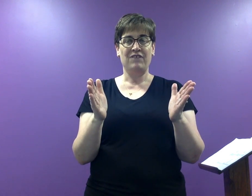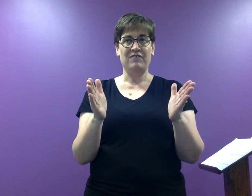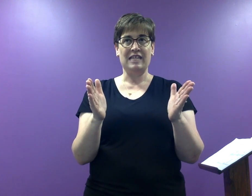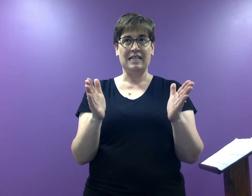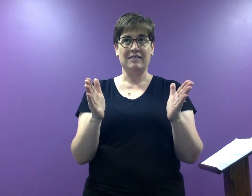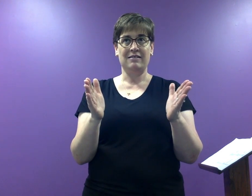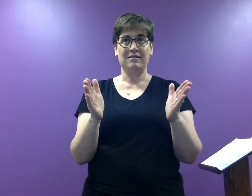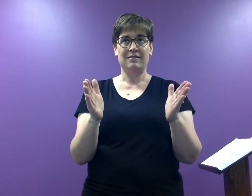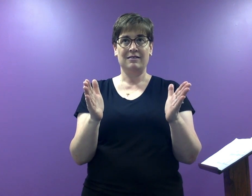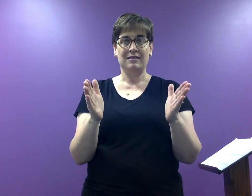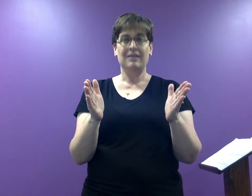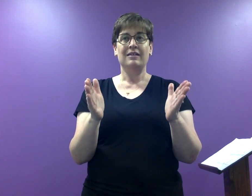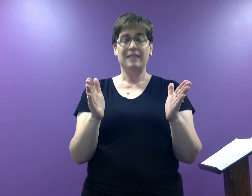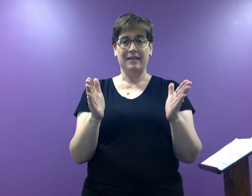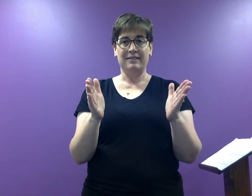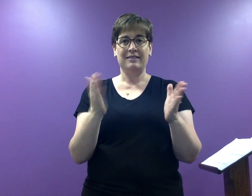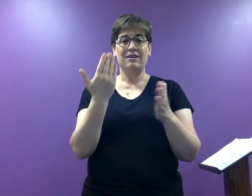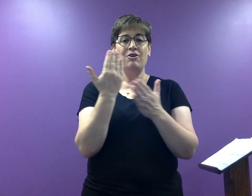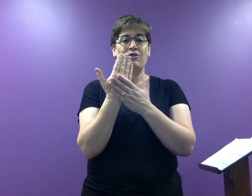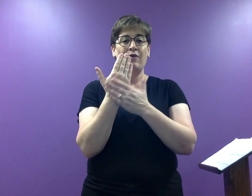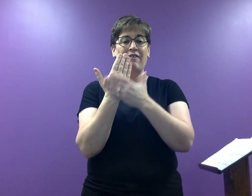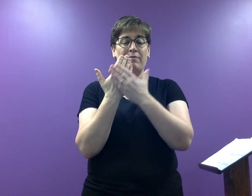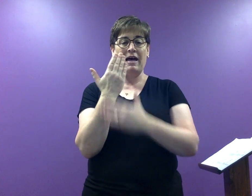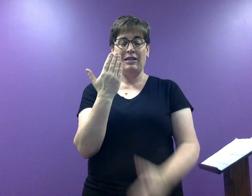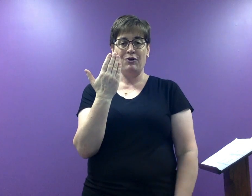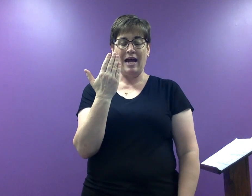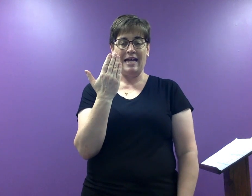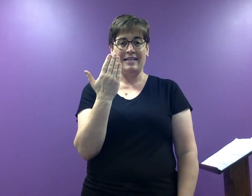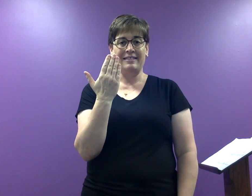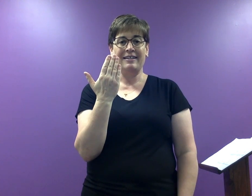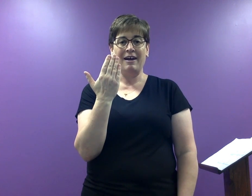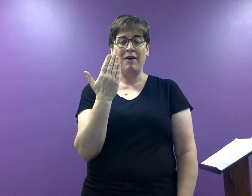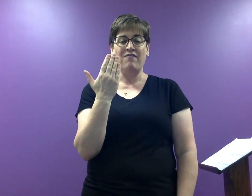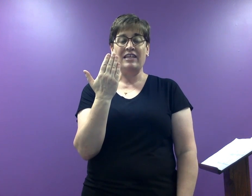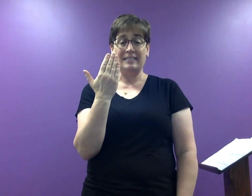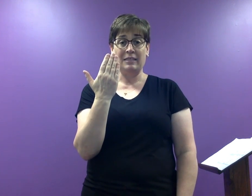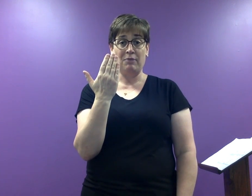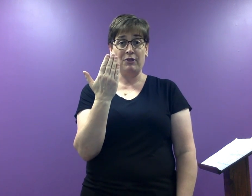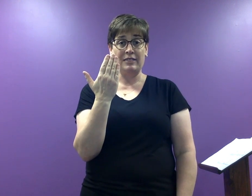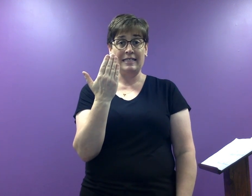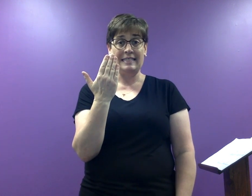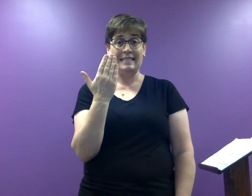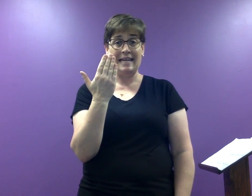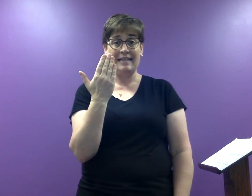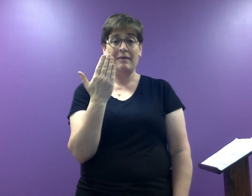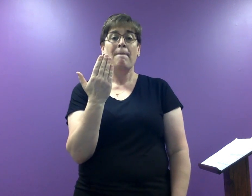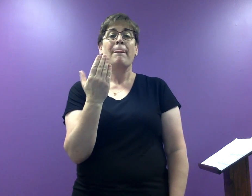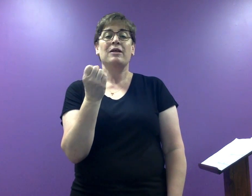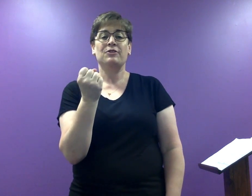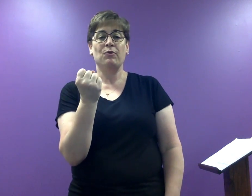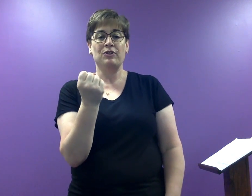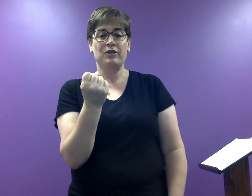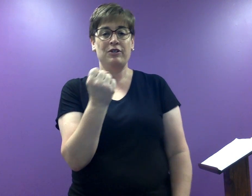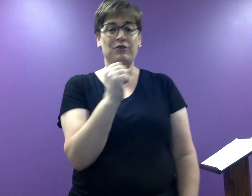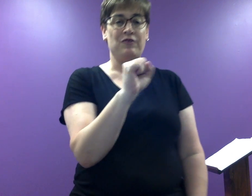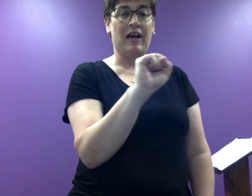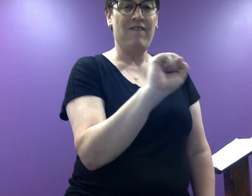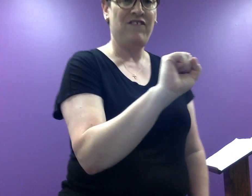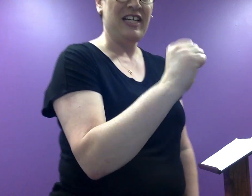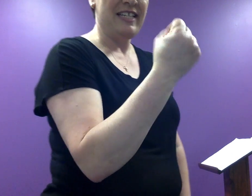15, yes, you have the back of your hand facing the person instead. So what you're going to do is you've got a